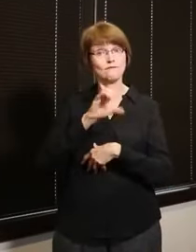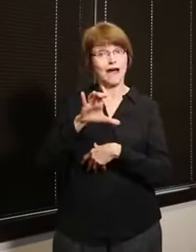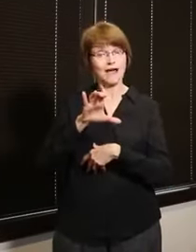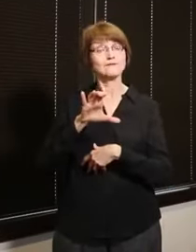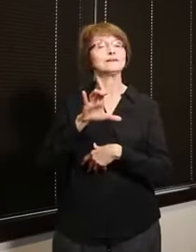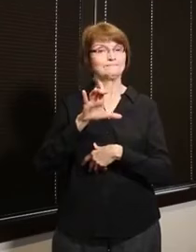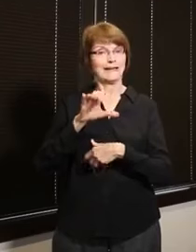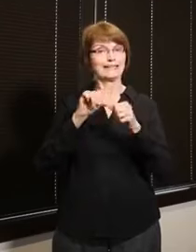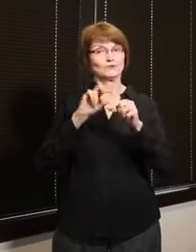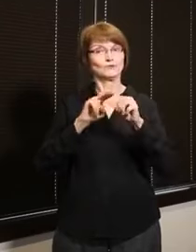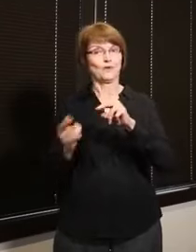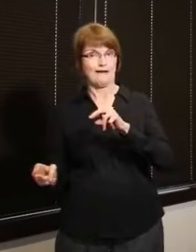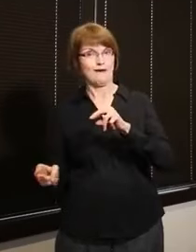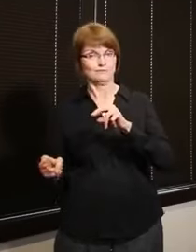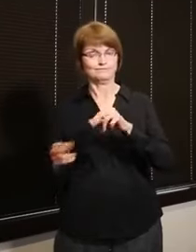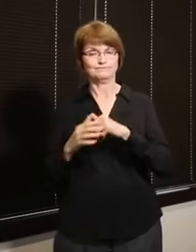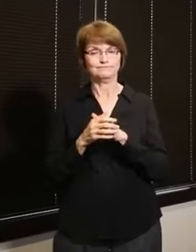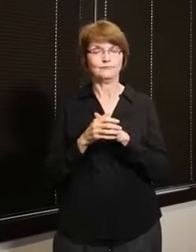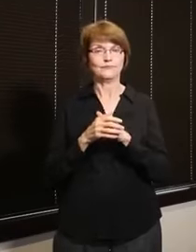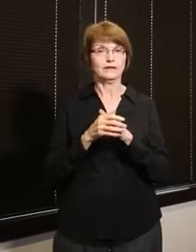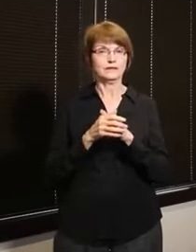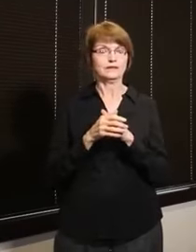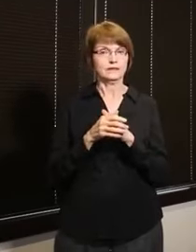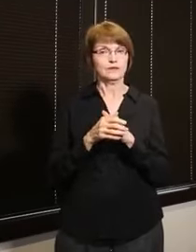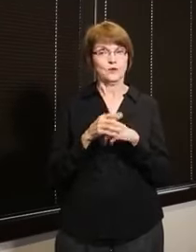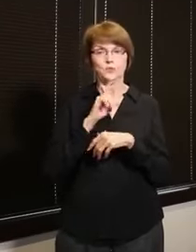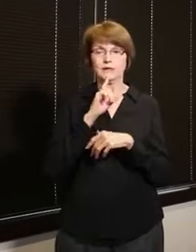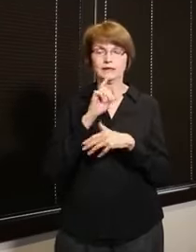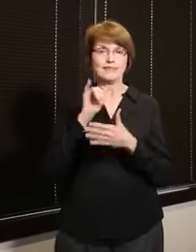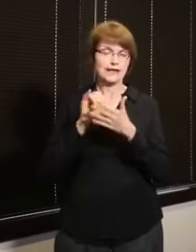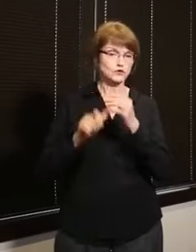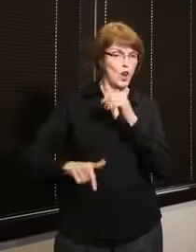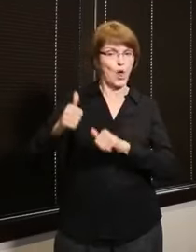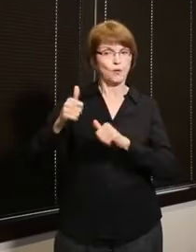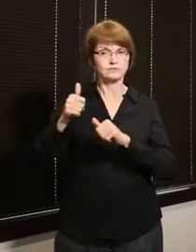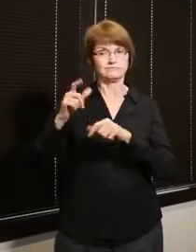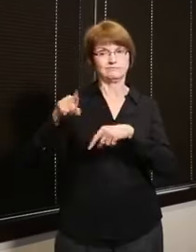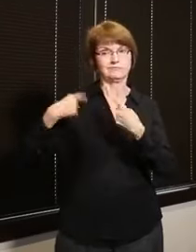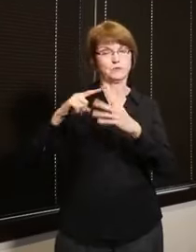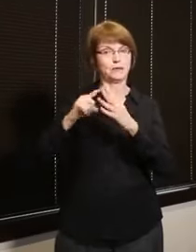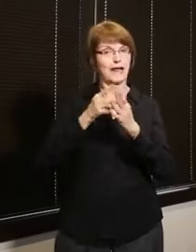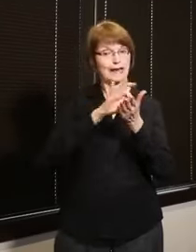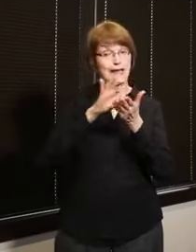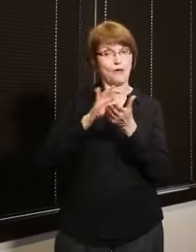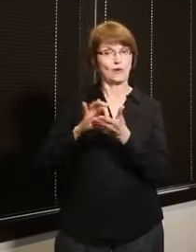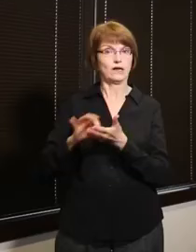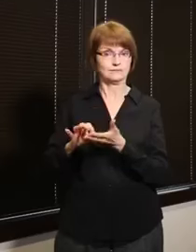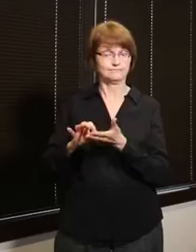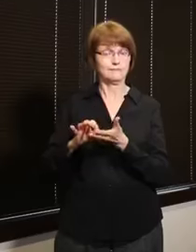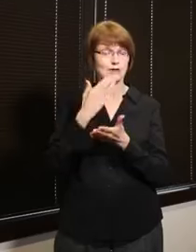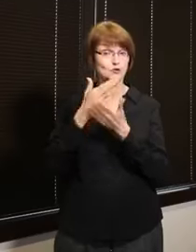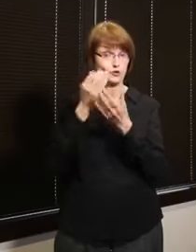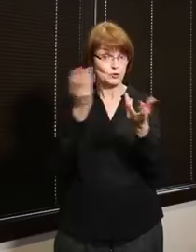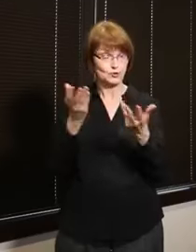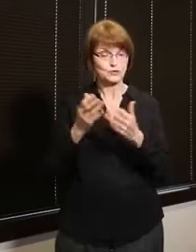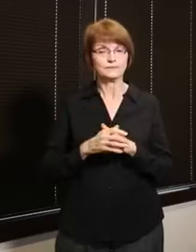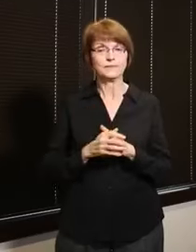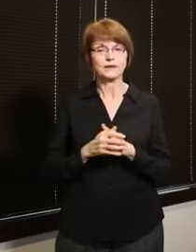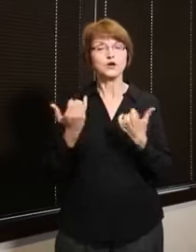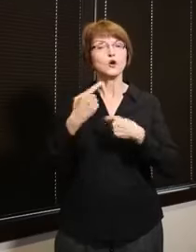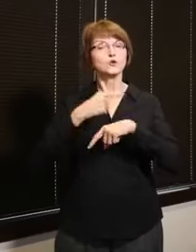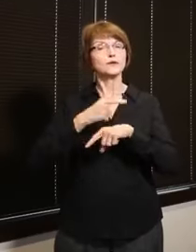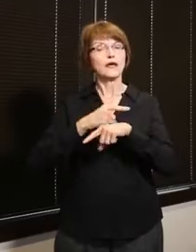down. It's also as low as it's ever been since we began tracking the data, and so that's really good news.